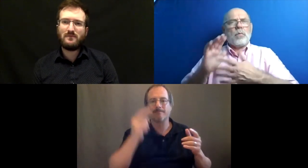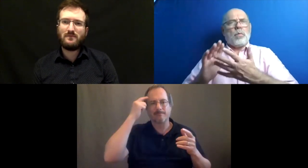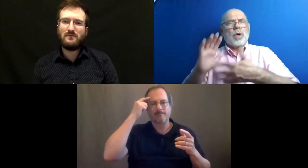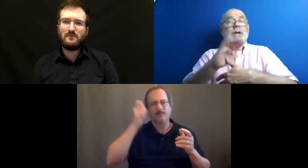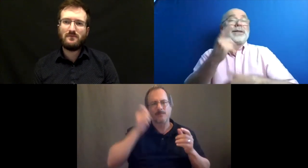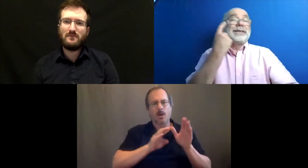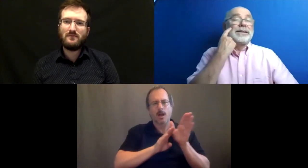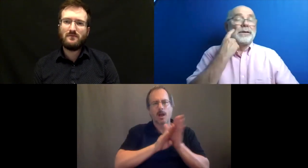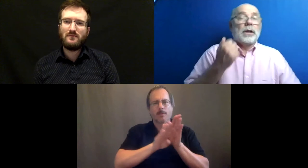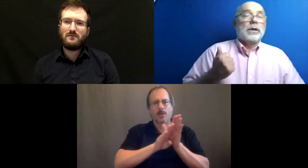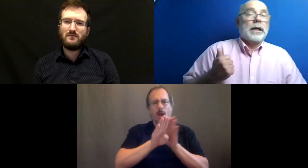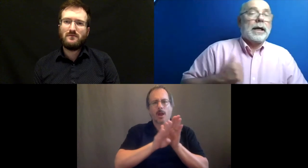those programs in place.